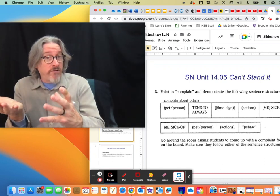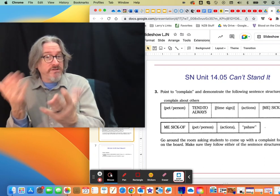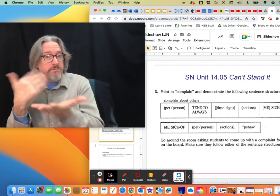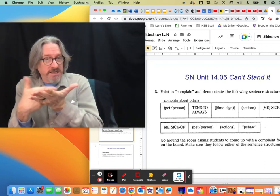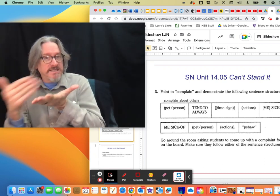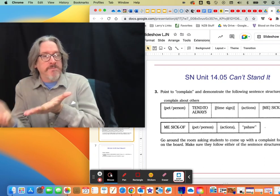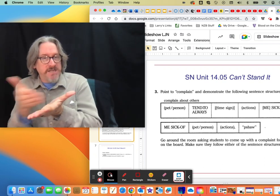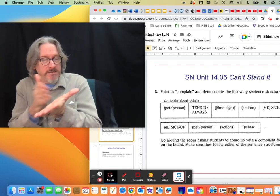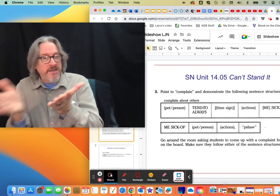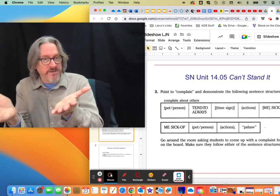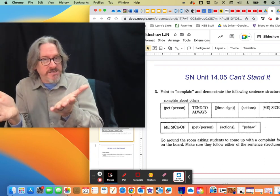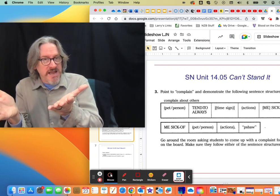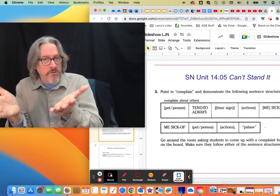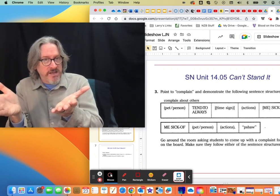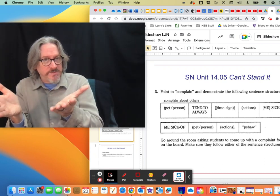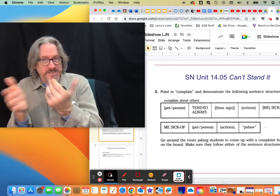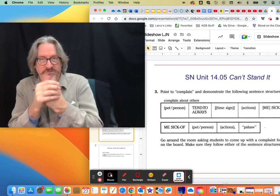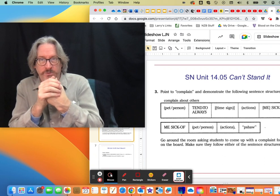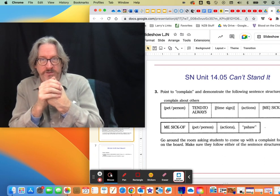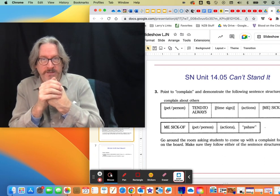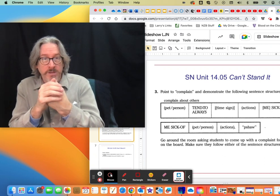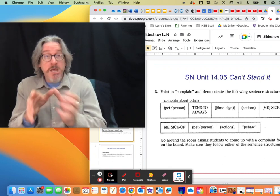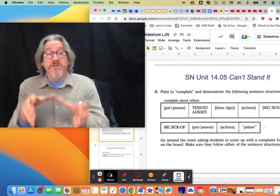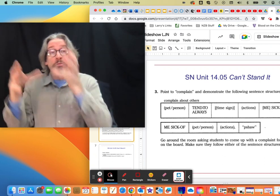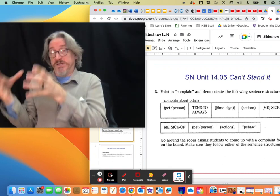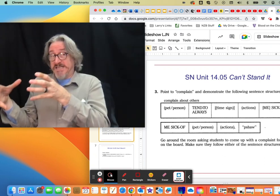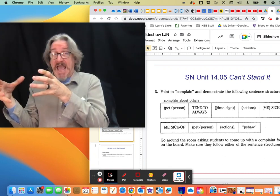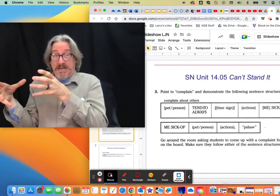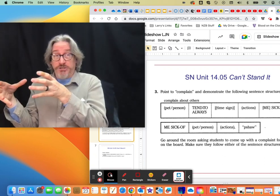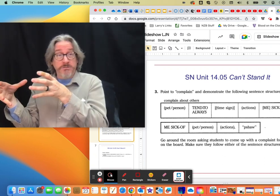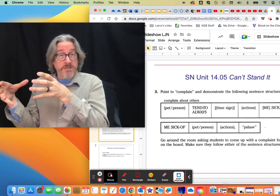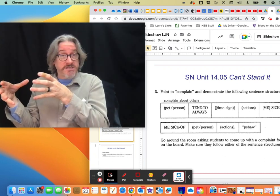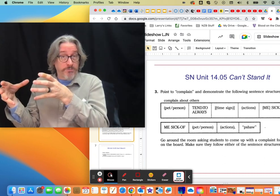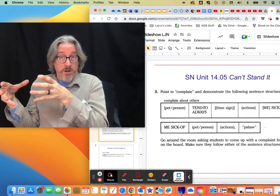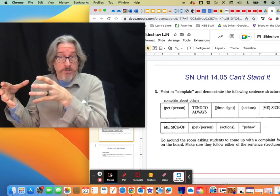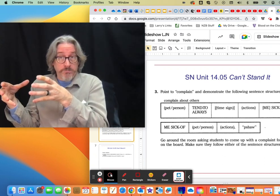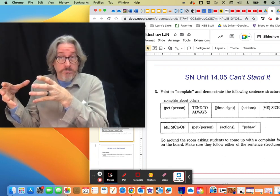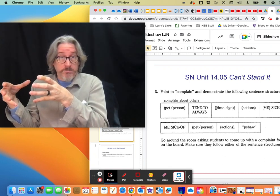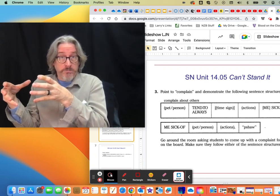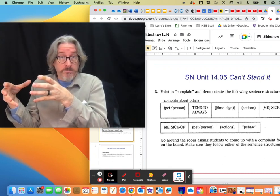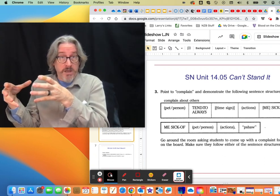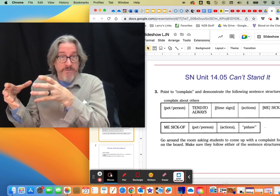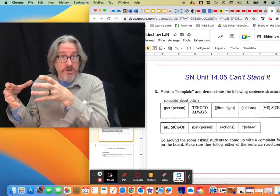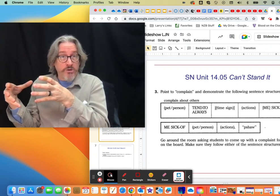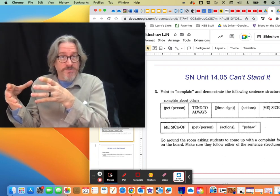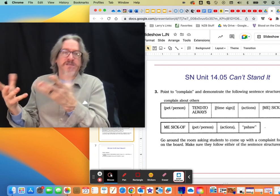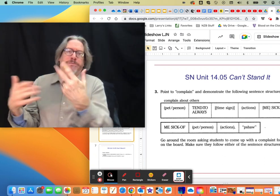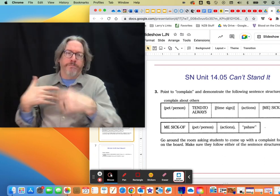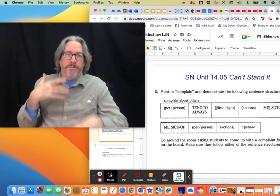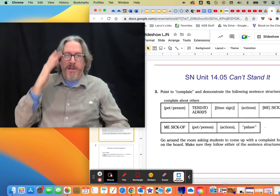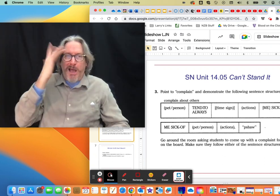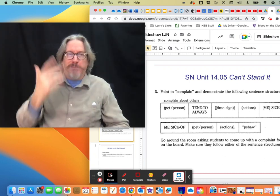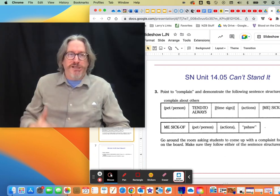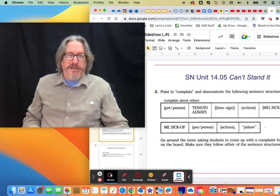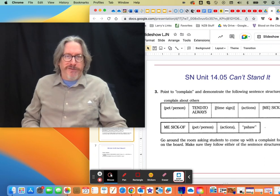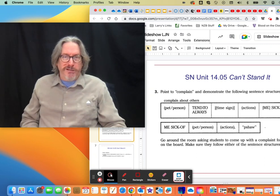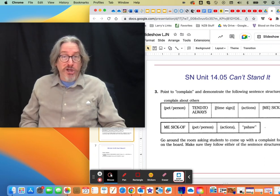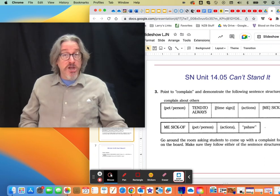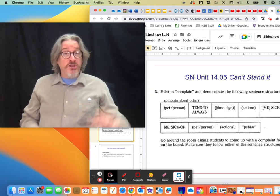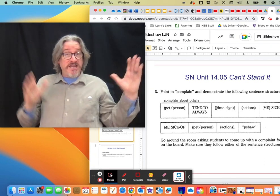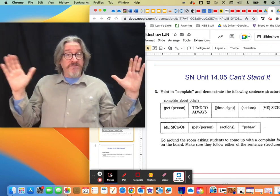How often, like a time sign, get specific with that. Then what's the action that's the problem? And then your response, I'm